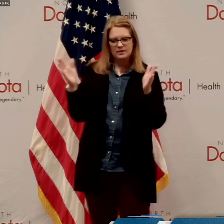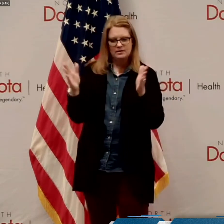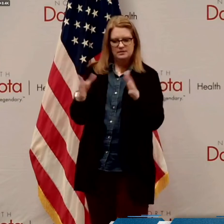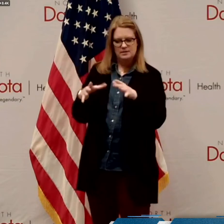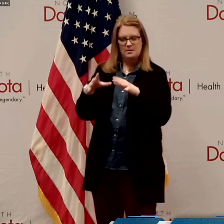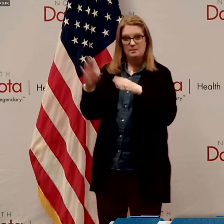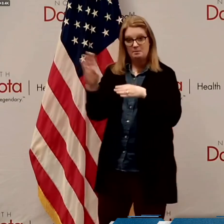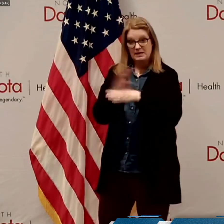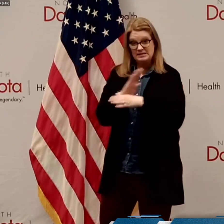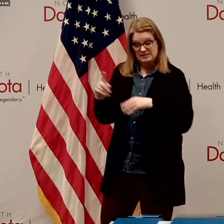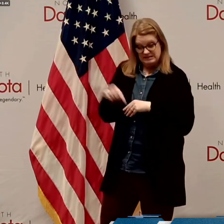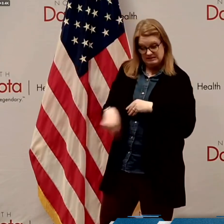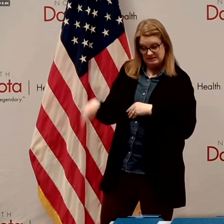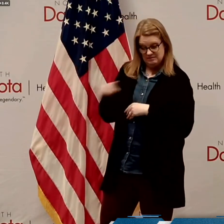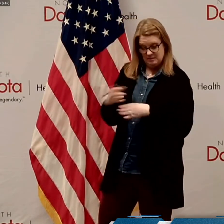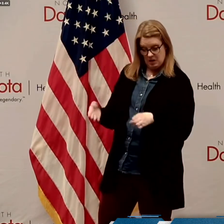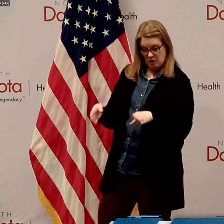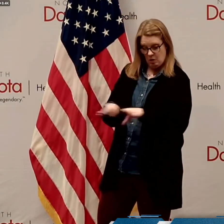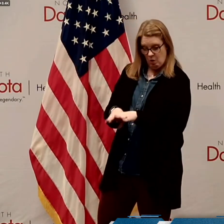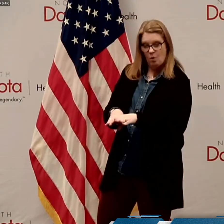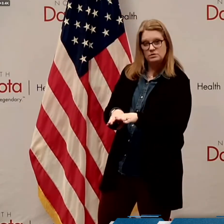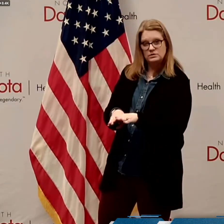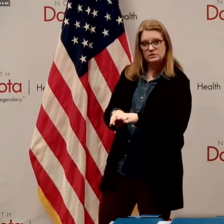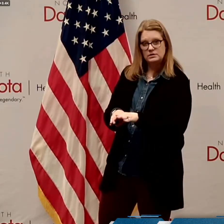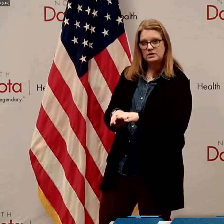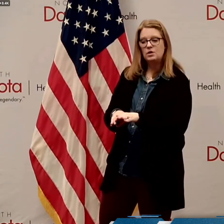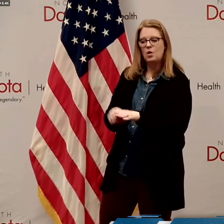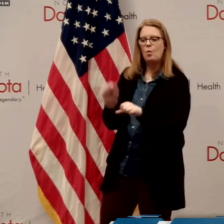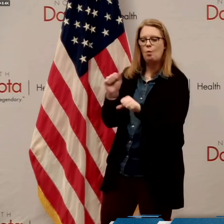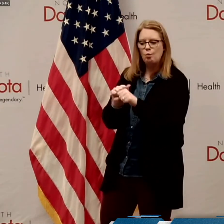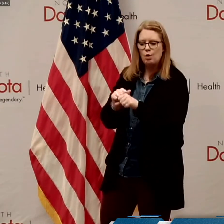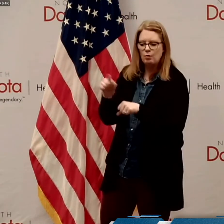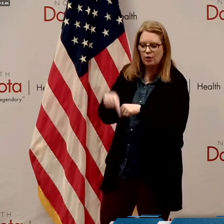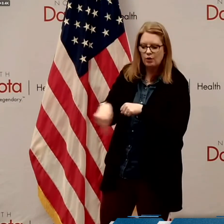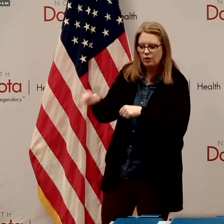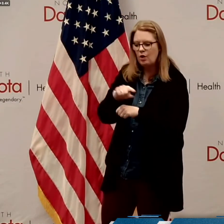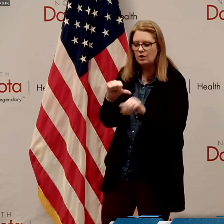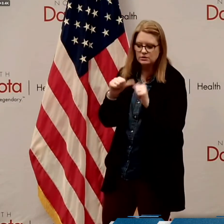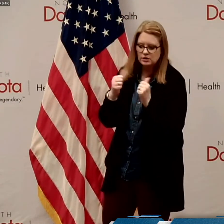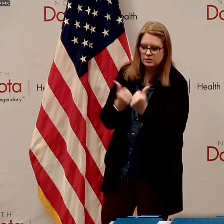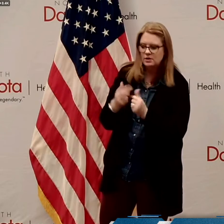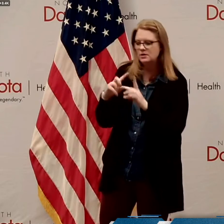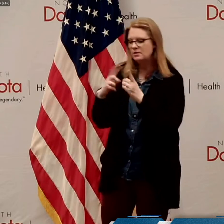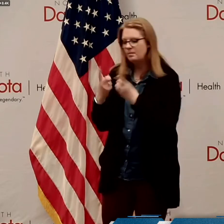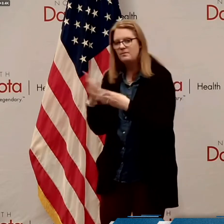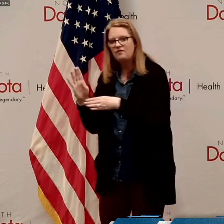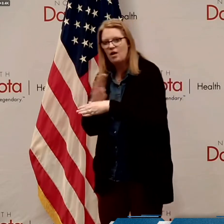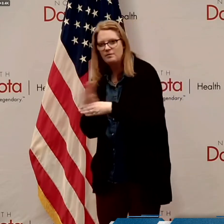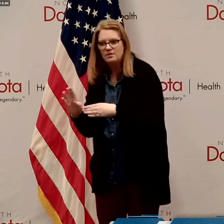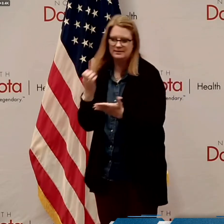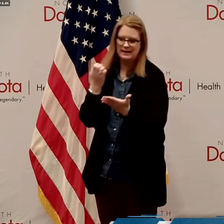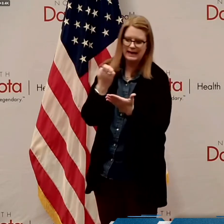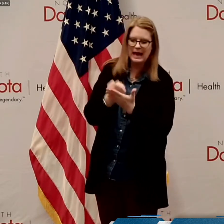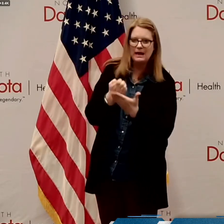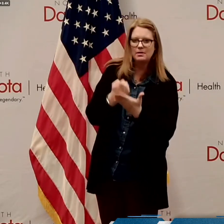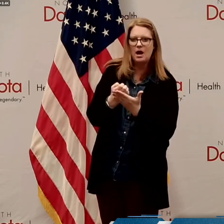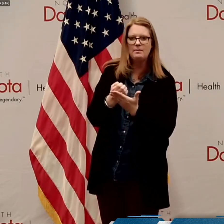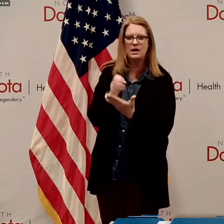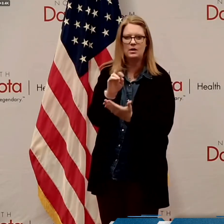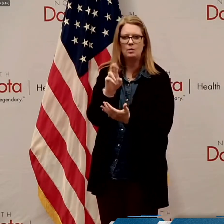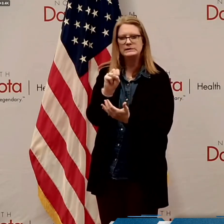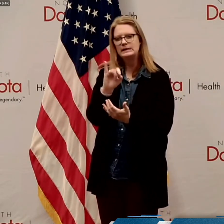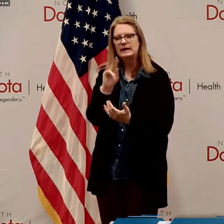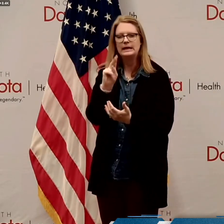were mandated to be closed, continue to work with your association, with the Department of Commerce, with our economic resiliency team, with